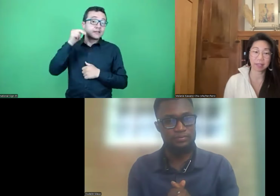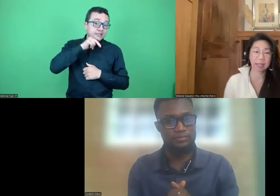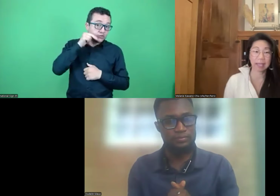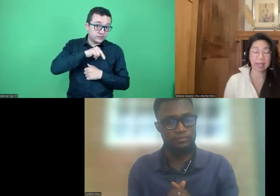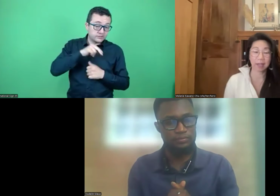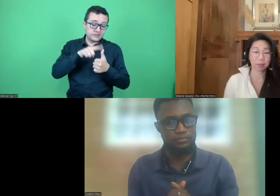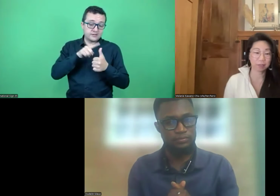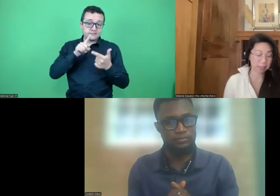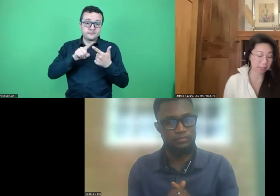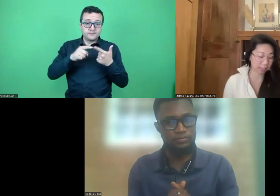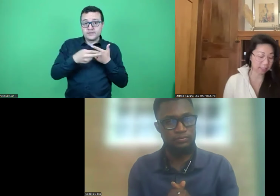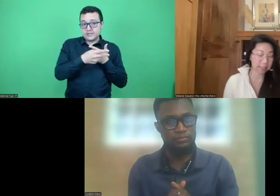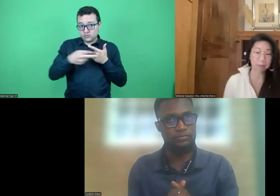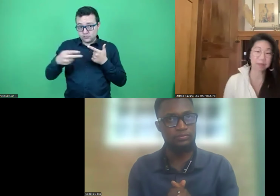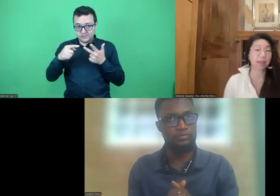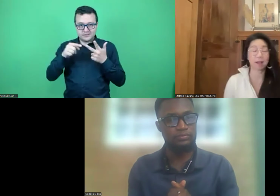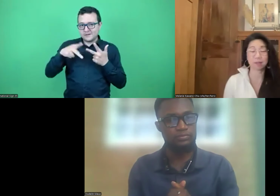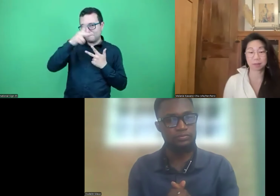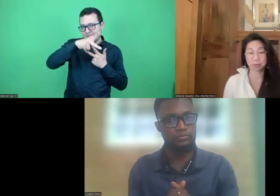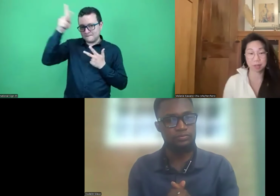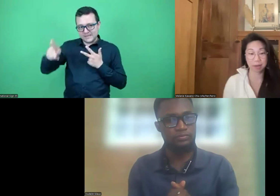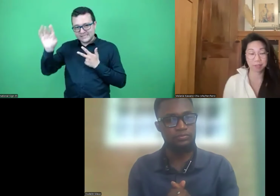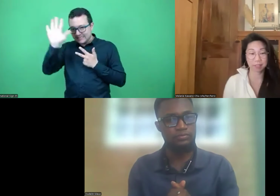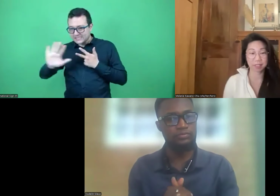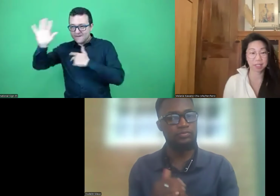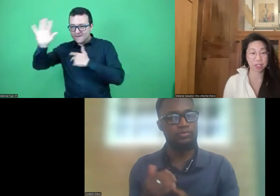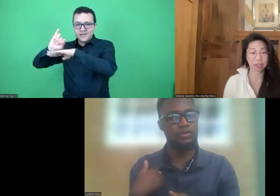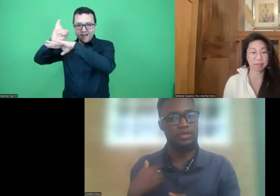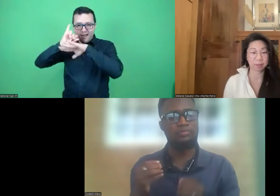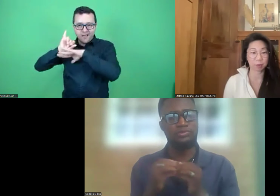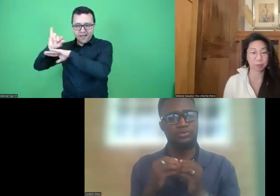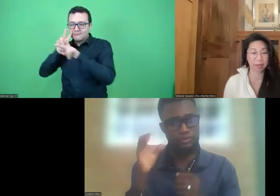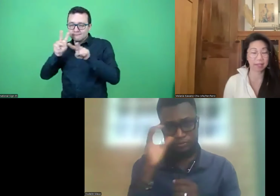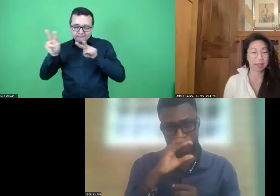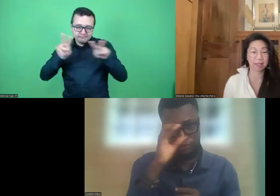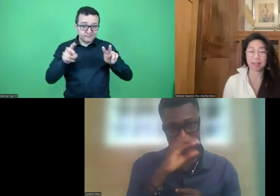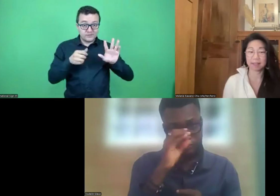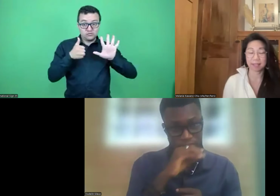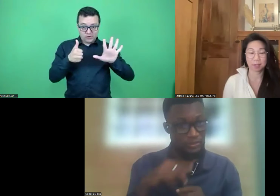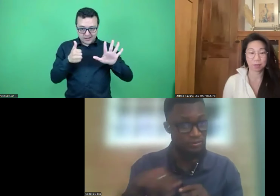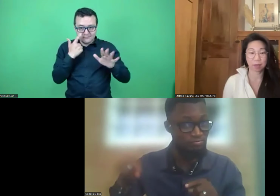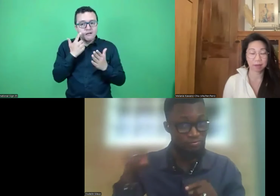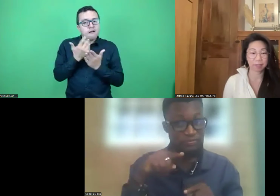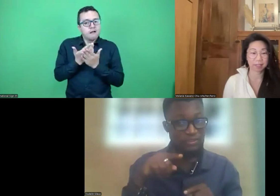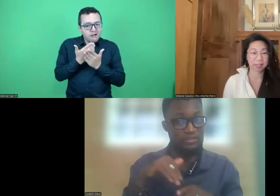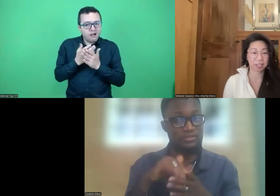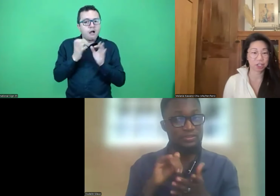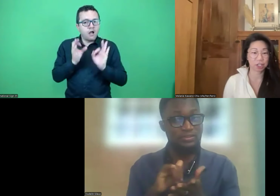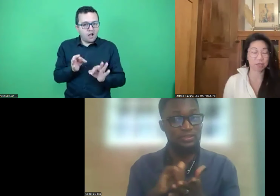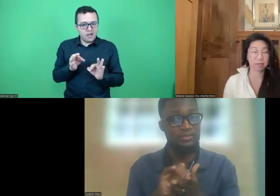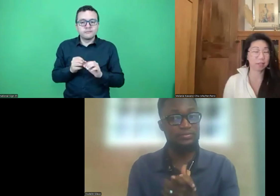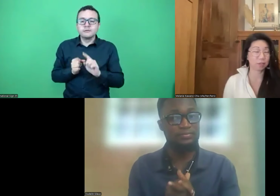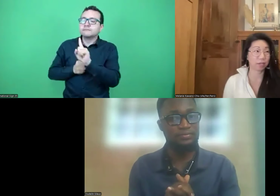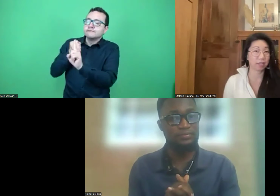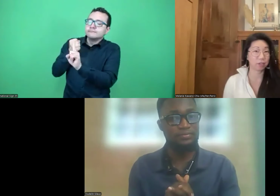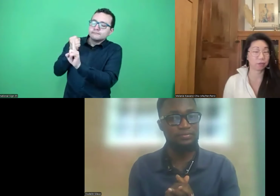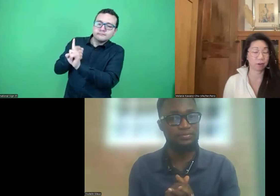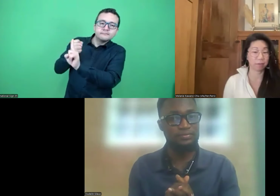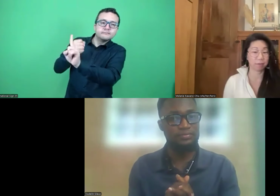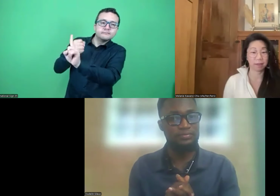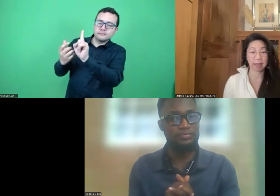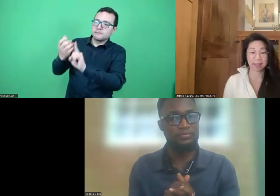Pacific, and we looked in depth at how certain advocacy achievements were made. These advocacy achievements